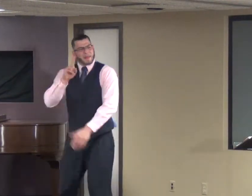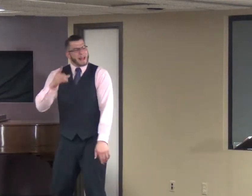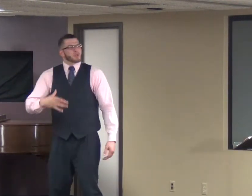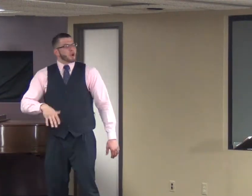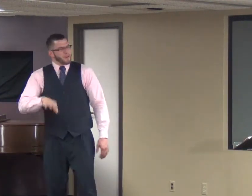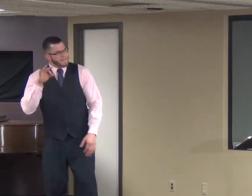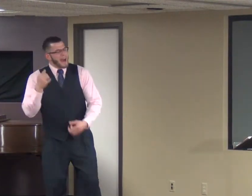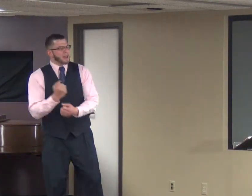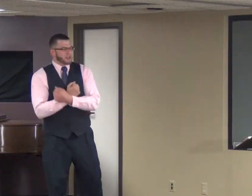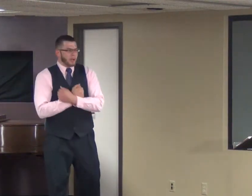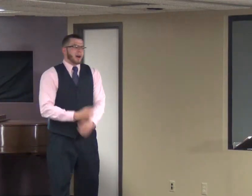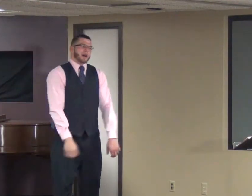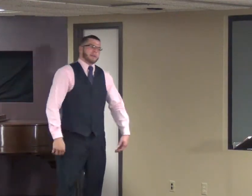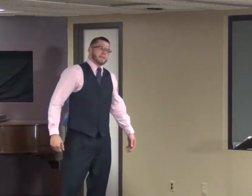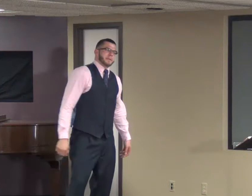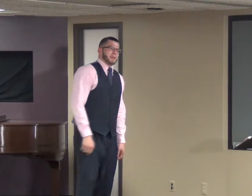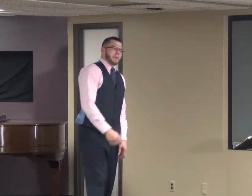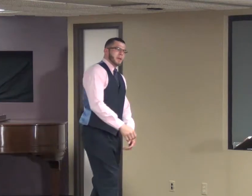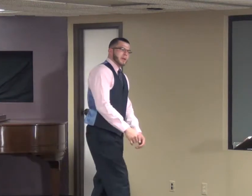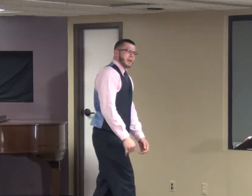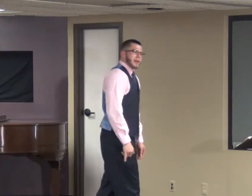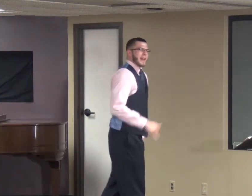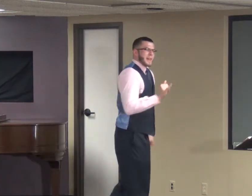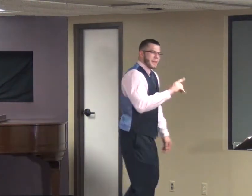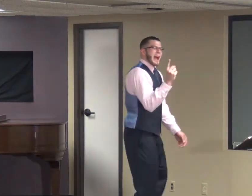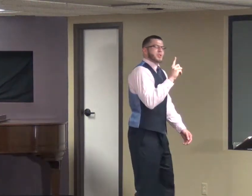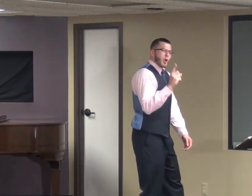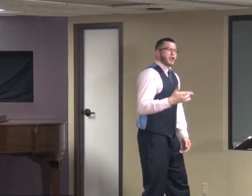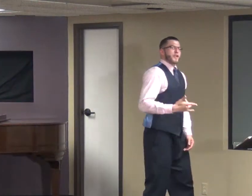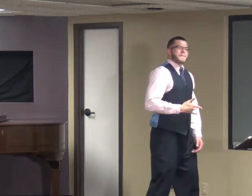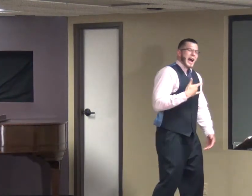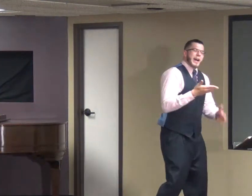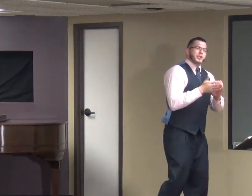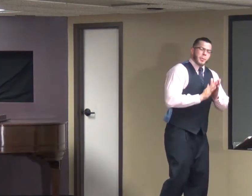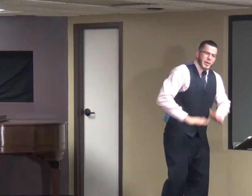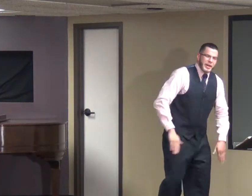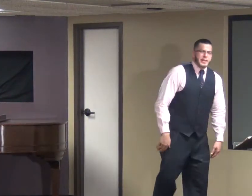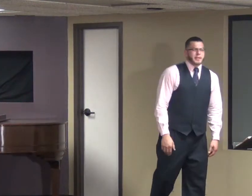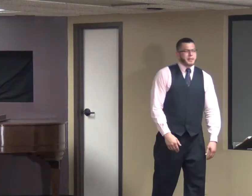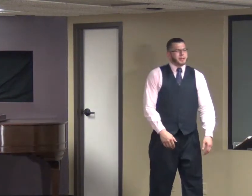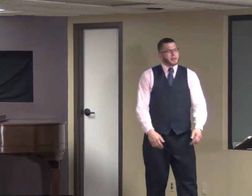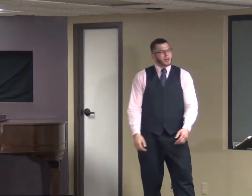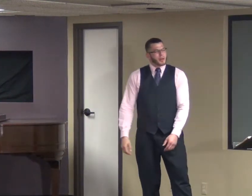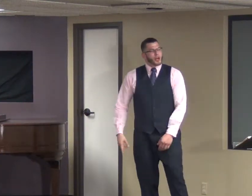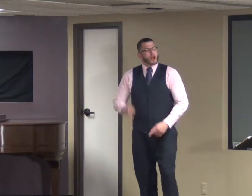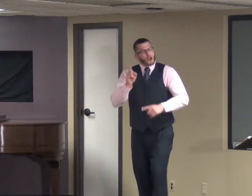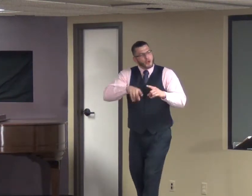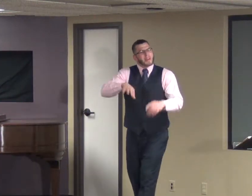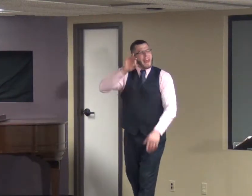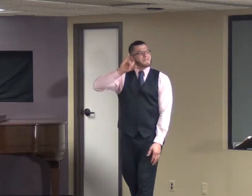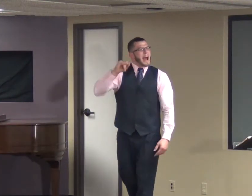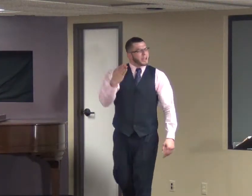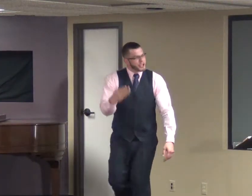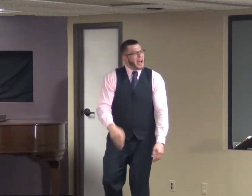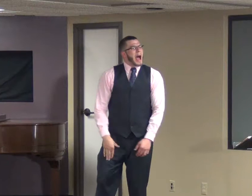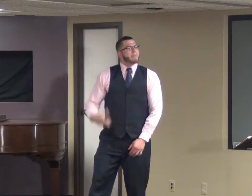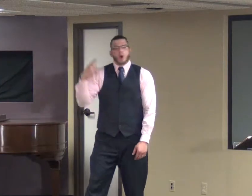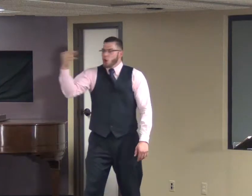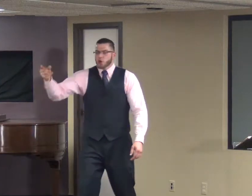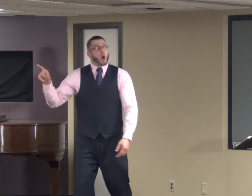That's where you'll find your love. That's where you'll find your peace. You can't find a job? Go